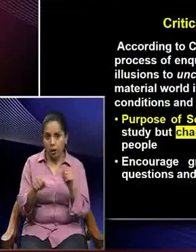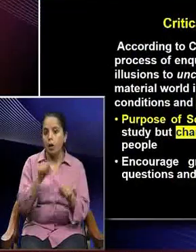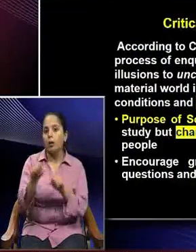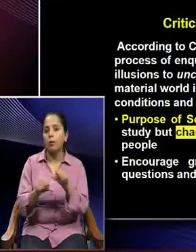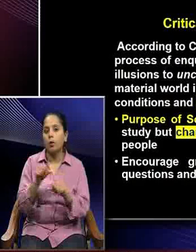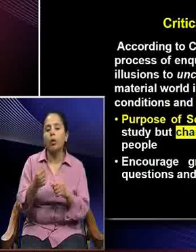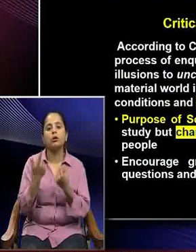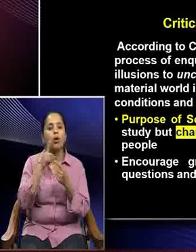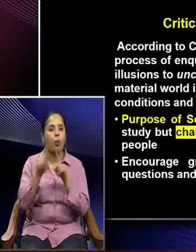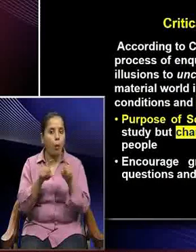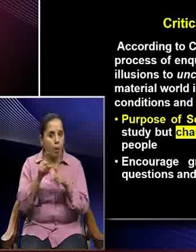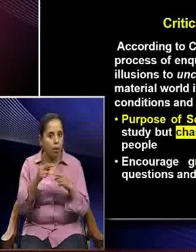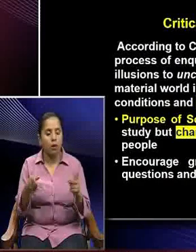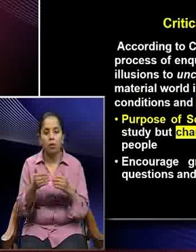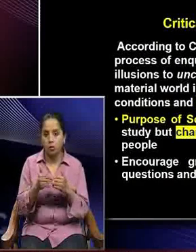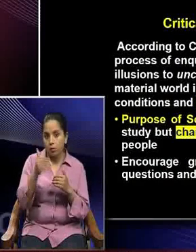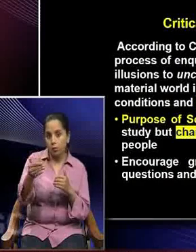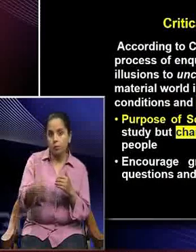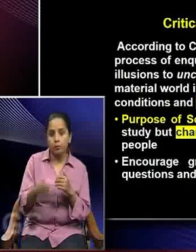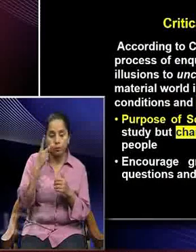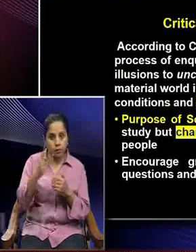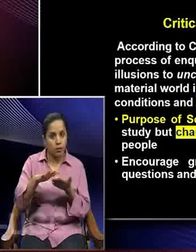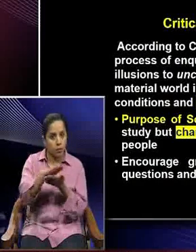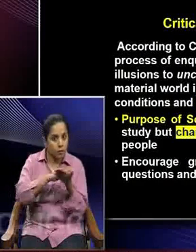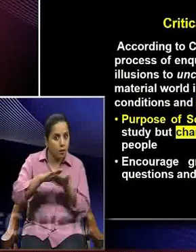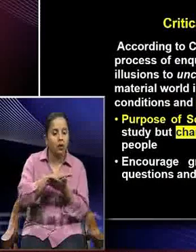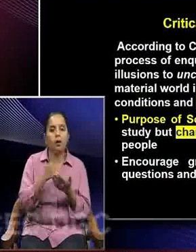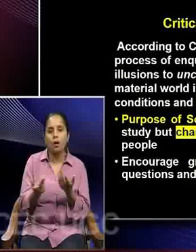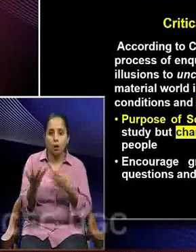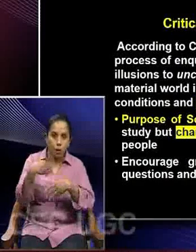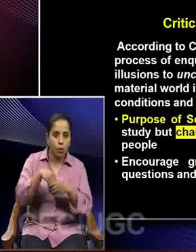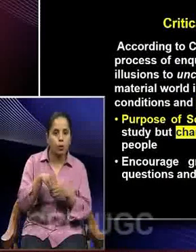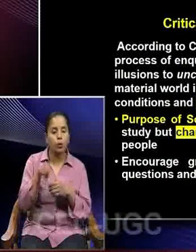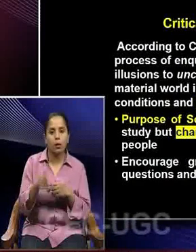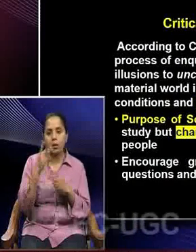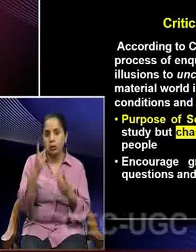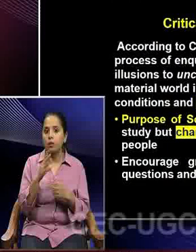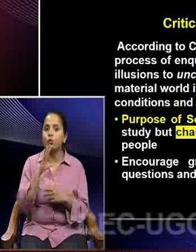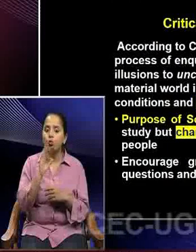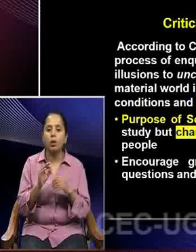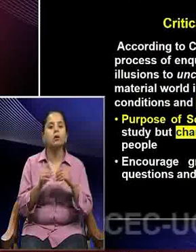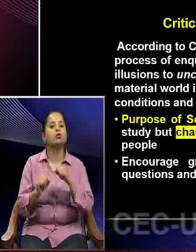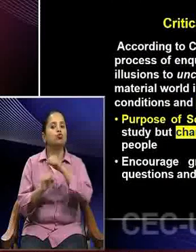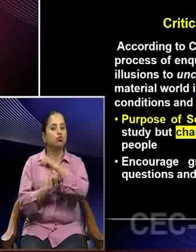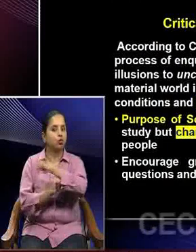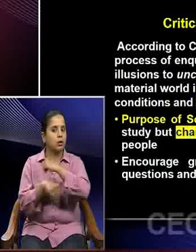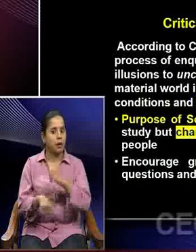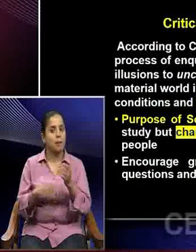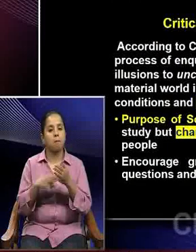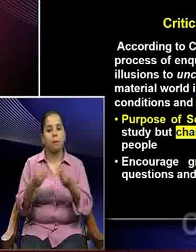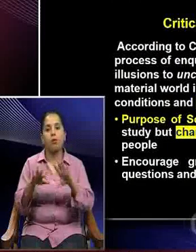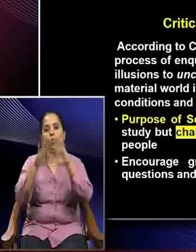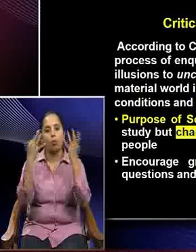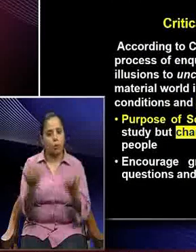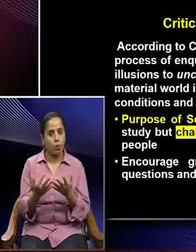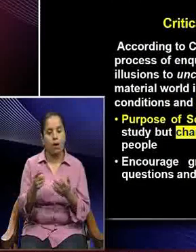of inquiry that goes beyond surface illusions to uncover the real structures in the material world in